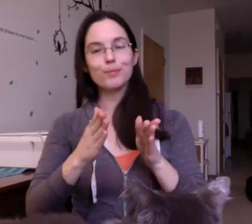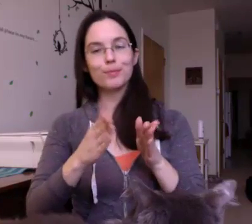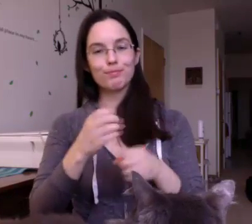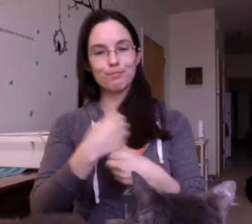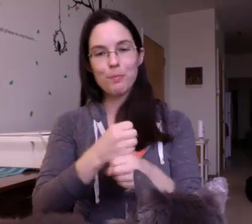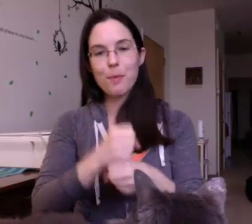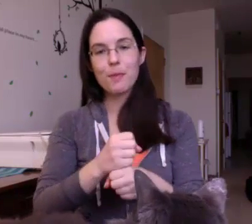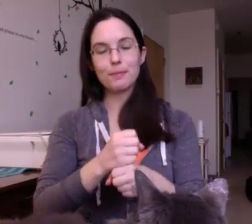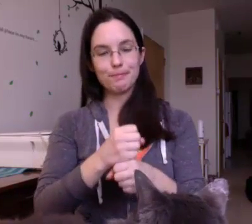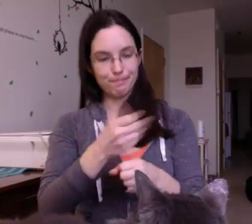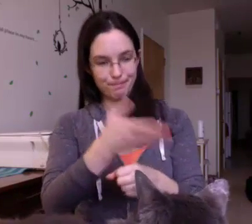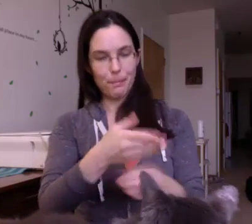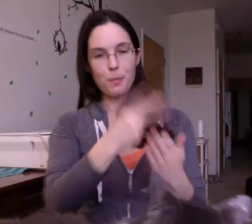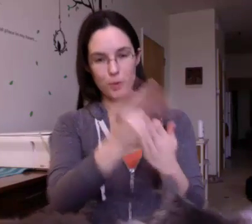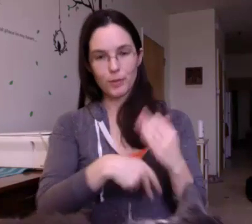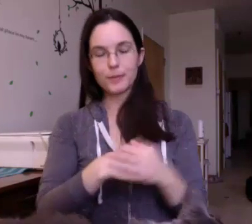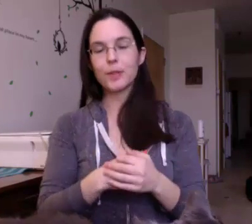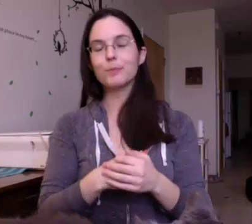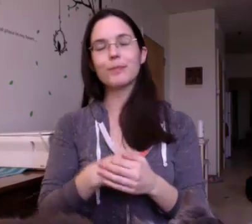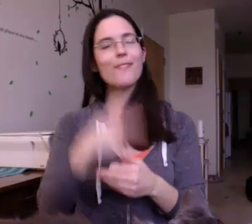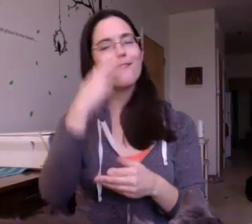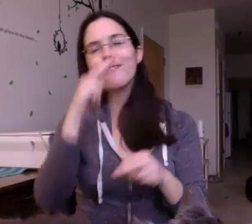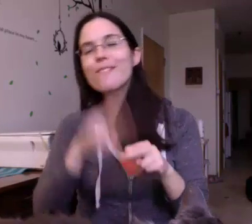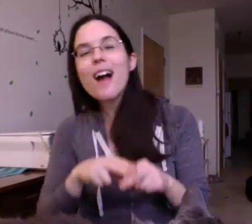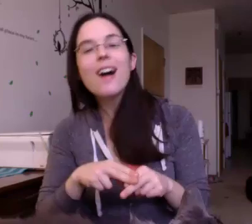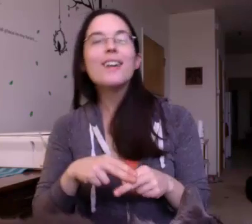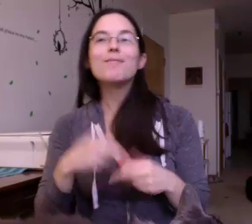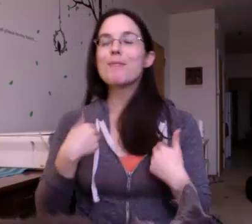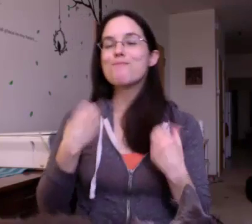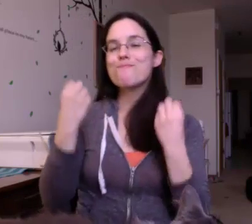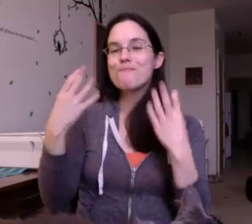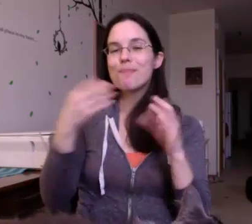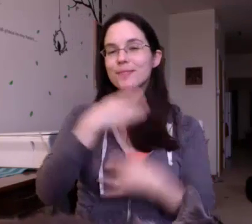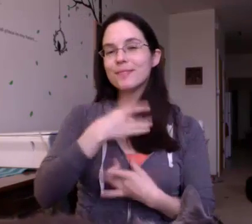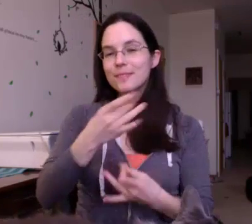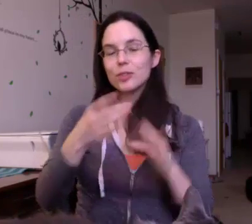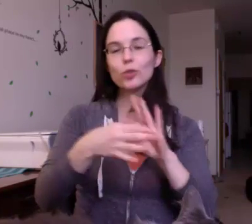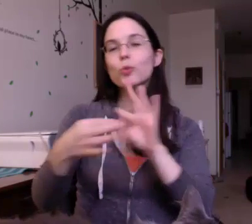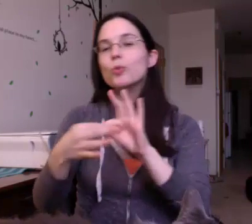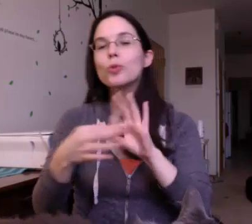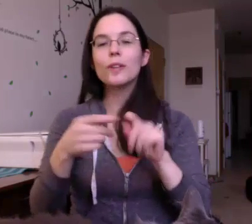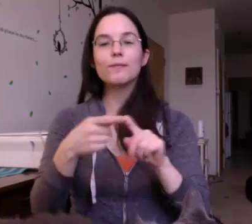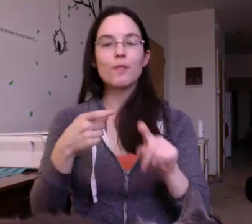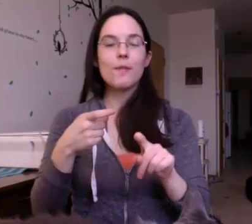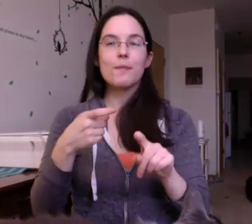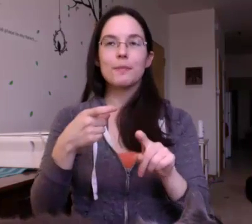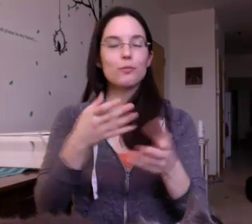fun negotiations and stories I can tell you with 17 very interesting museums from 9 countries, but I'm going to focus on the demo. There are a